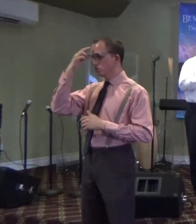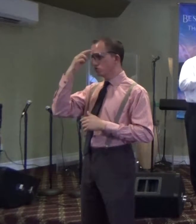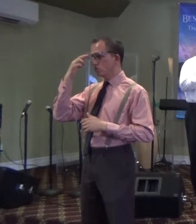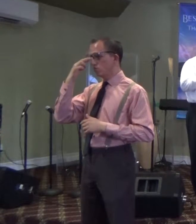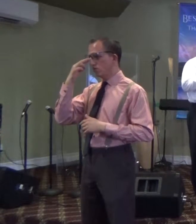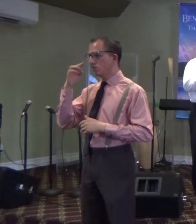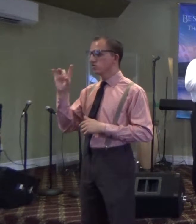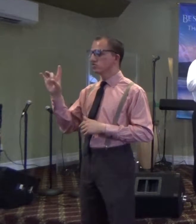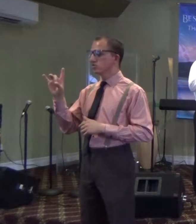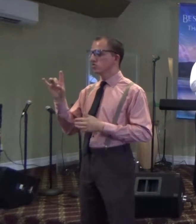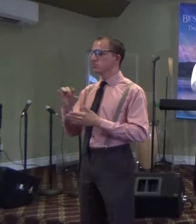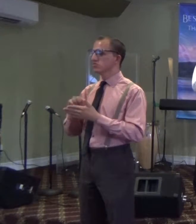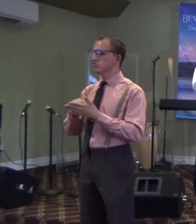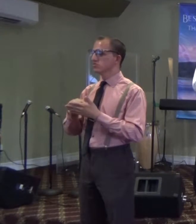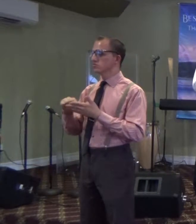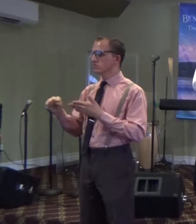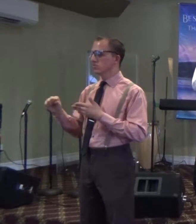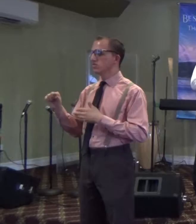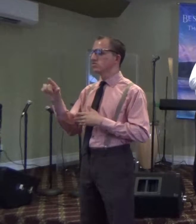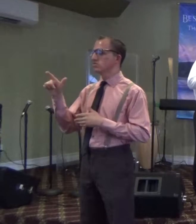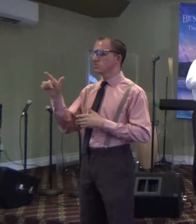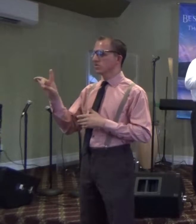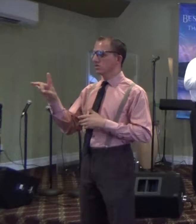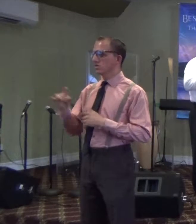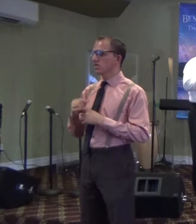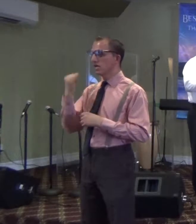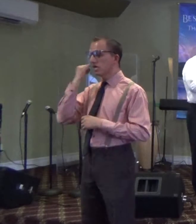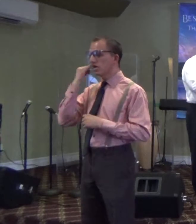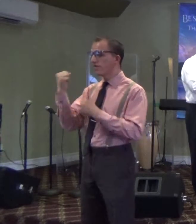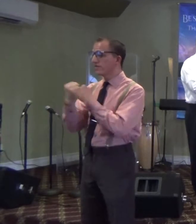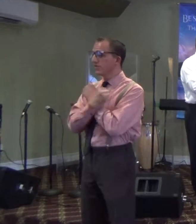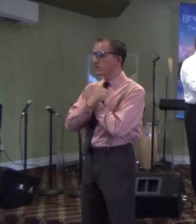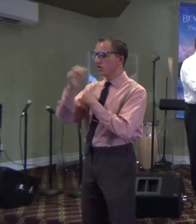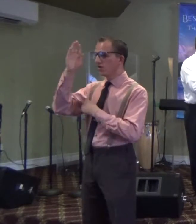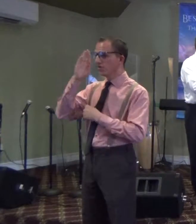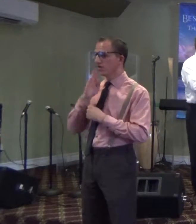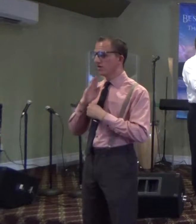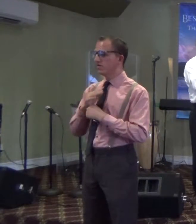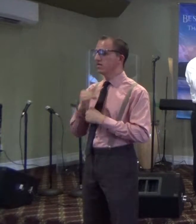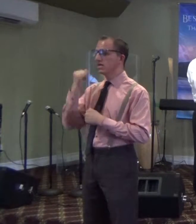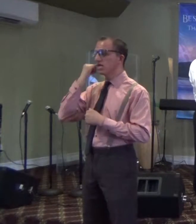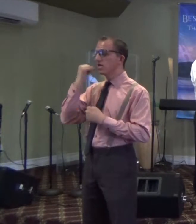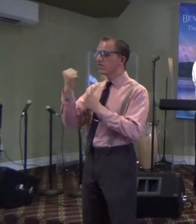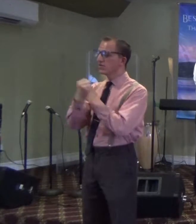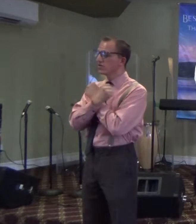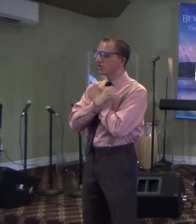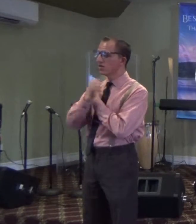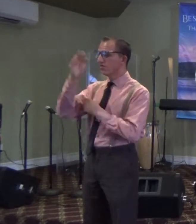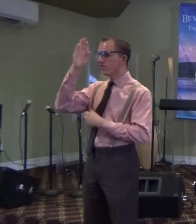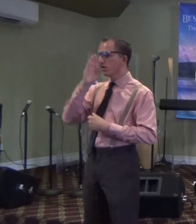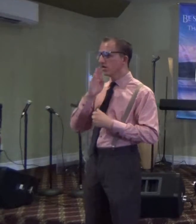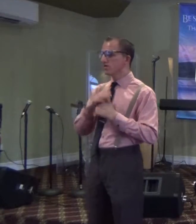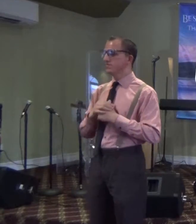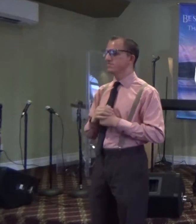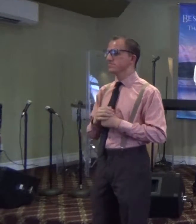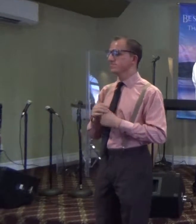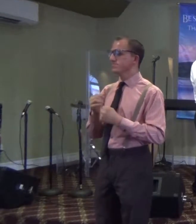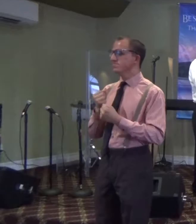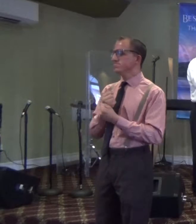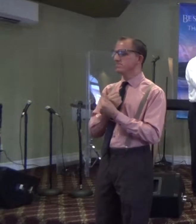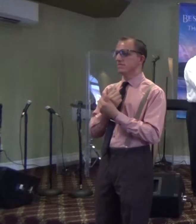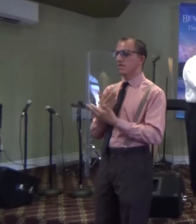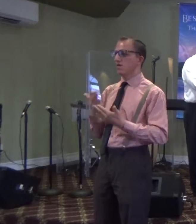8:28 Romans 8:28, que a los que aman a Dios, those that love que God, a los que aman a those Dios, that love God, todas